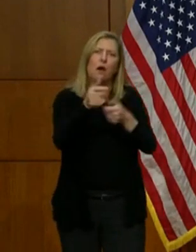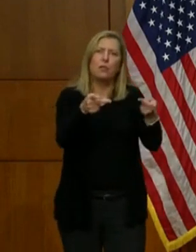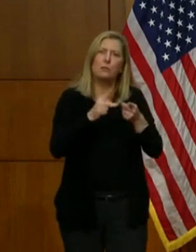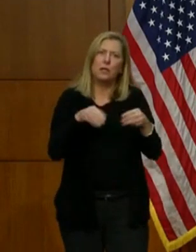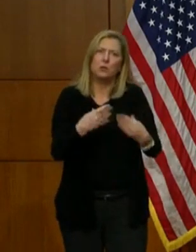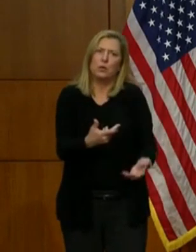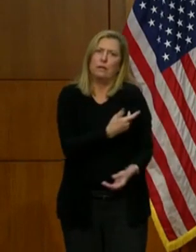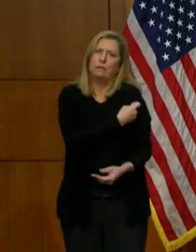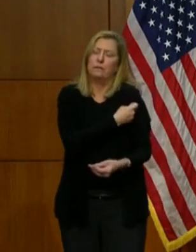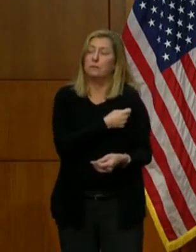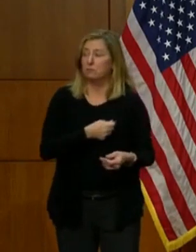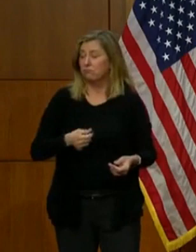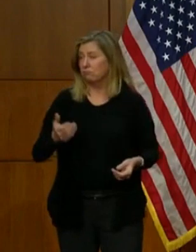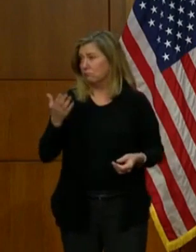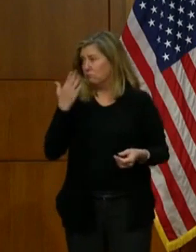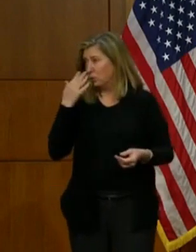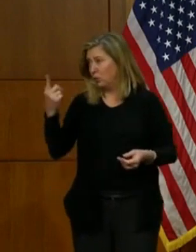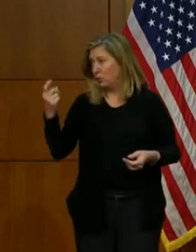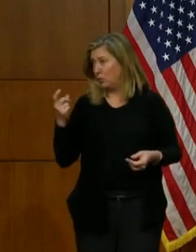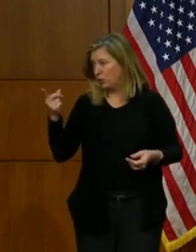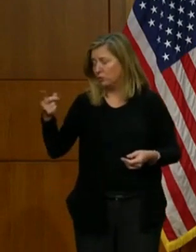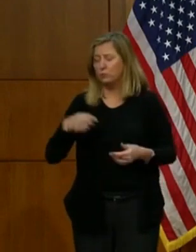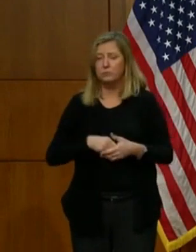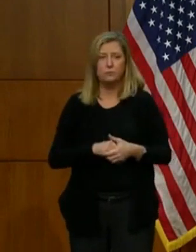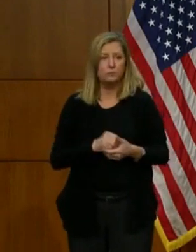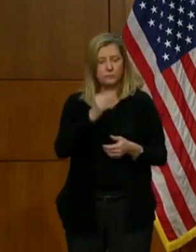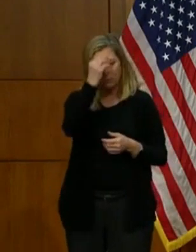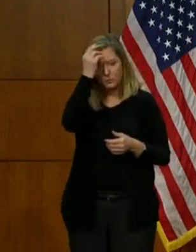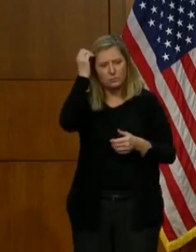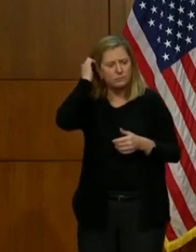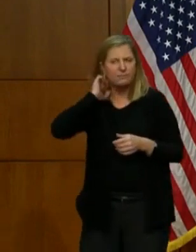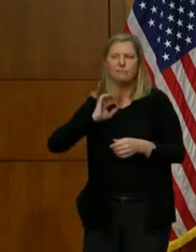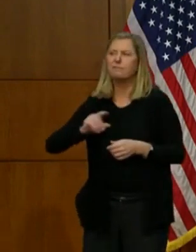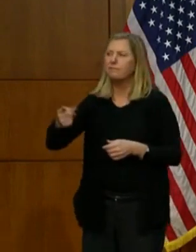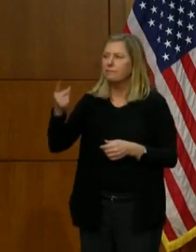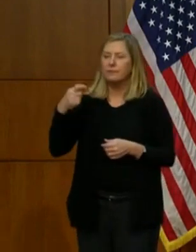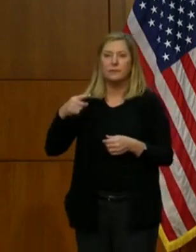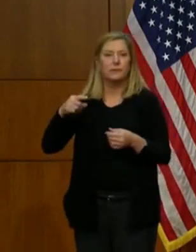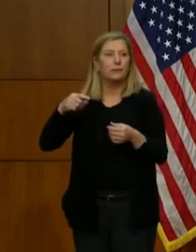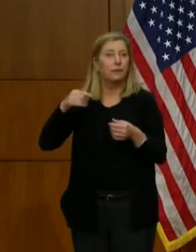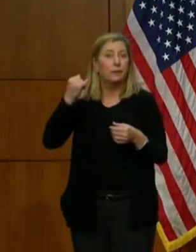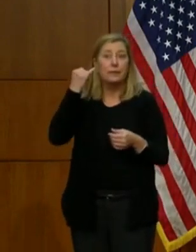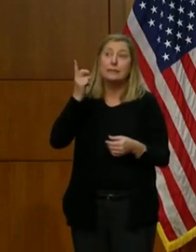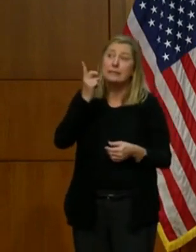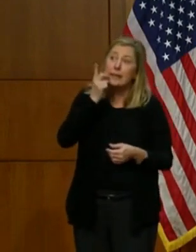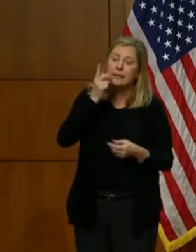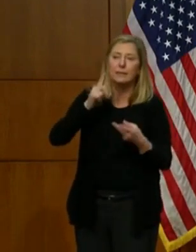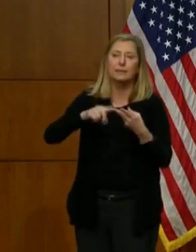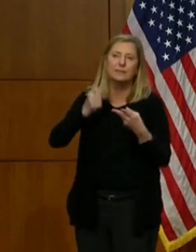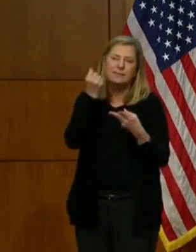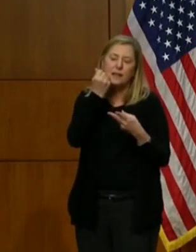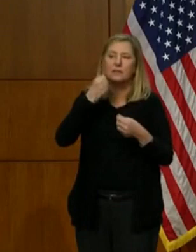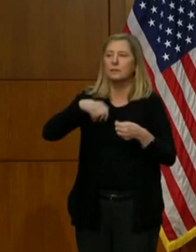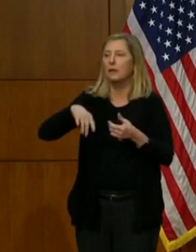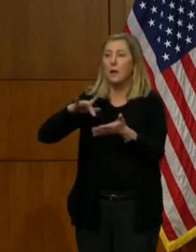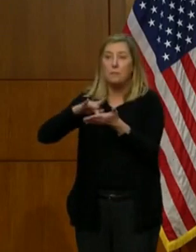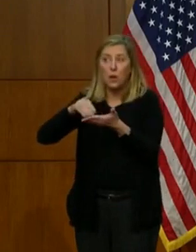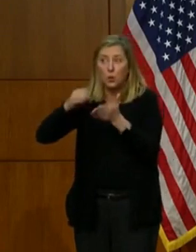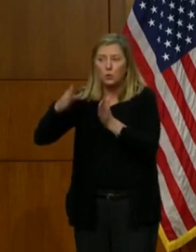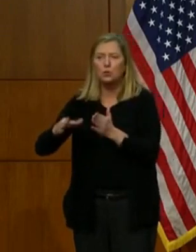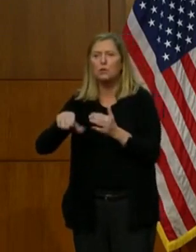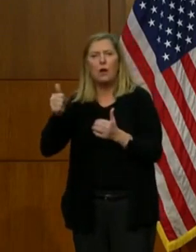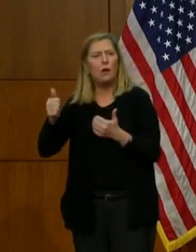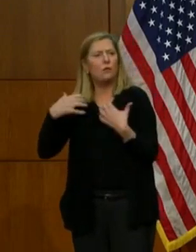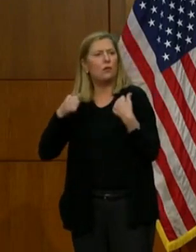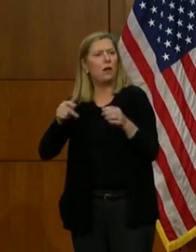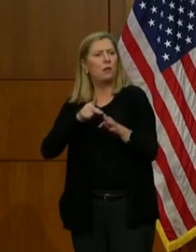happens? Yeah, it's a great question. The question is about dentists, medical students, other health professionals that